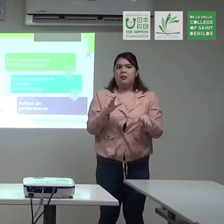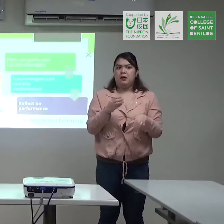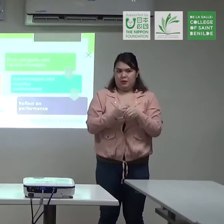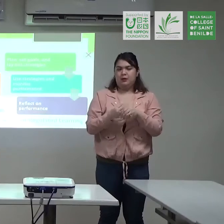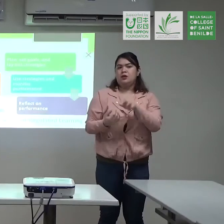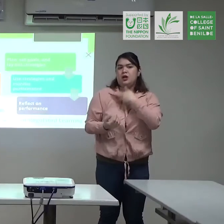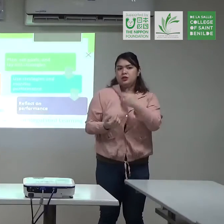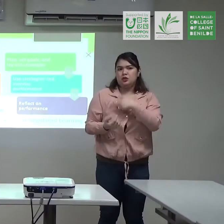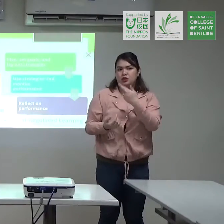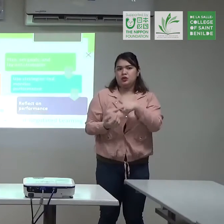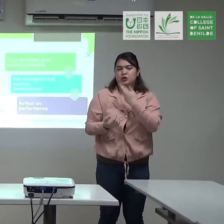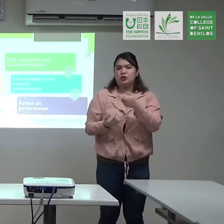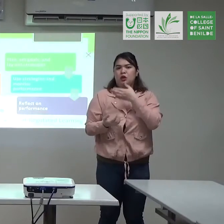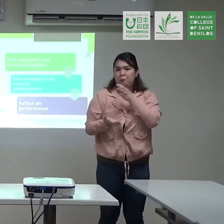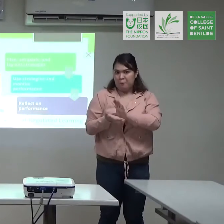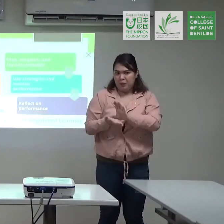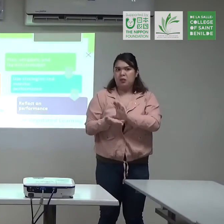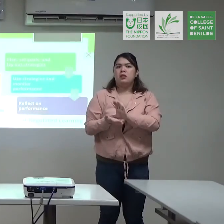commentaries,